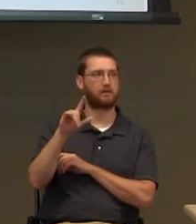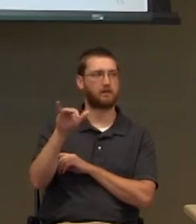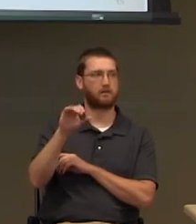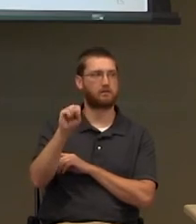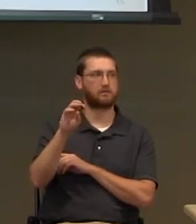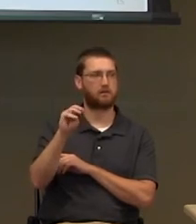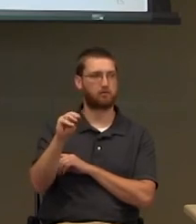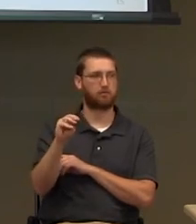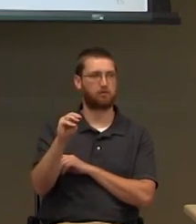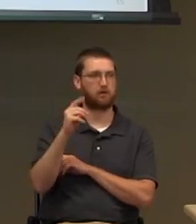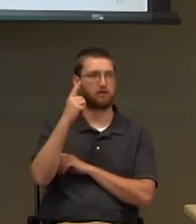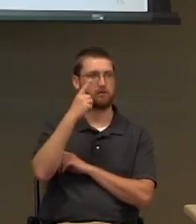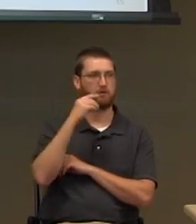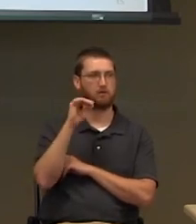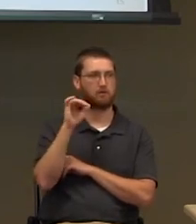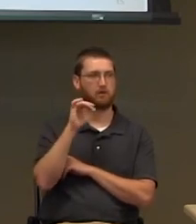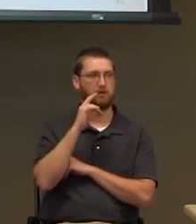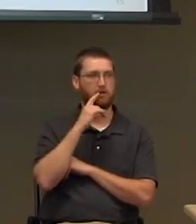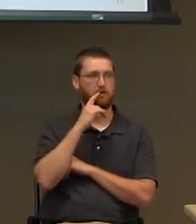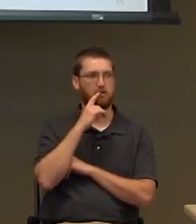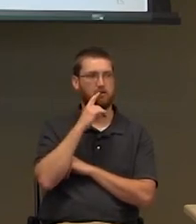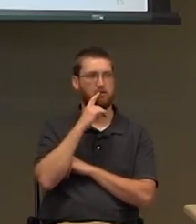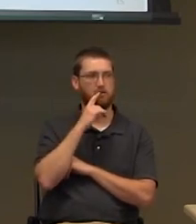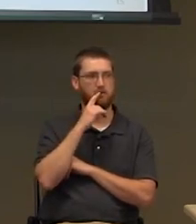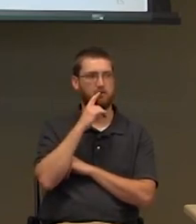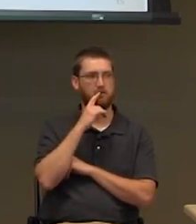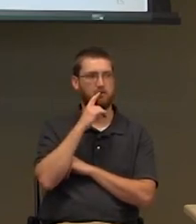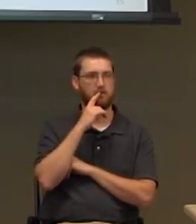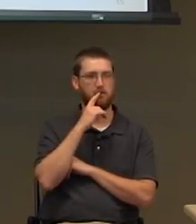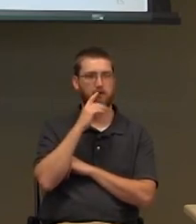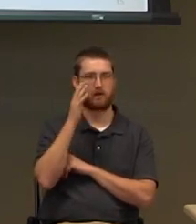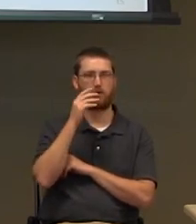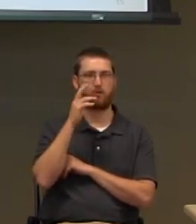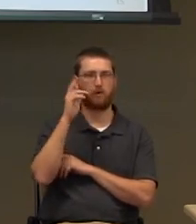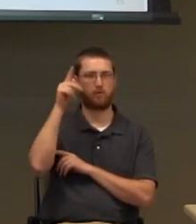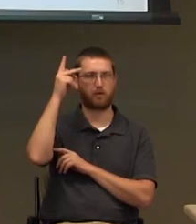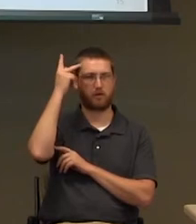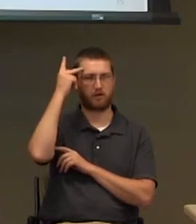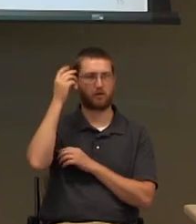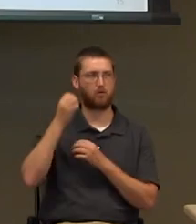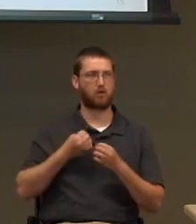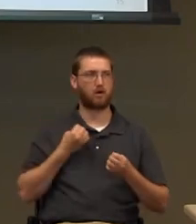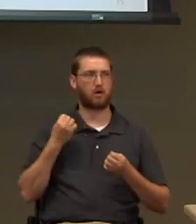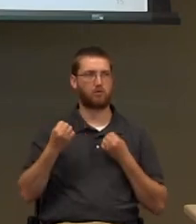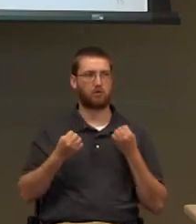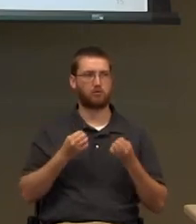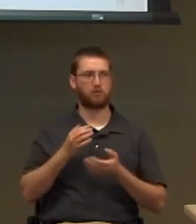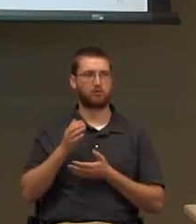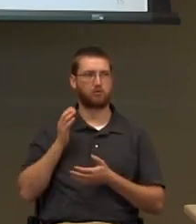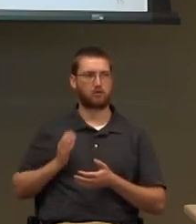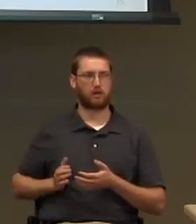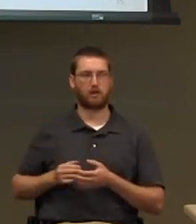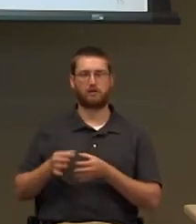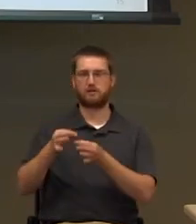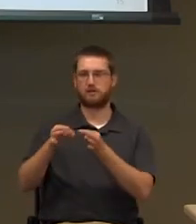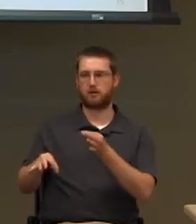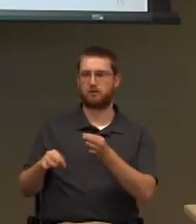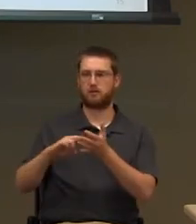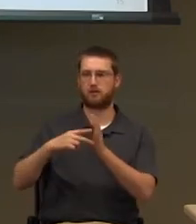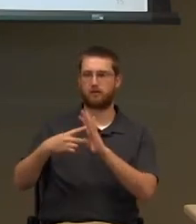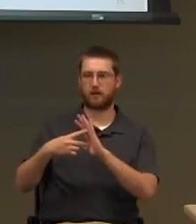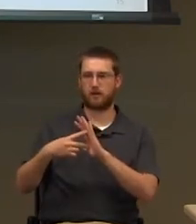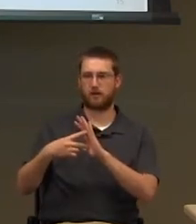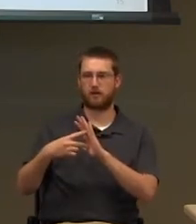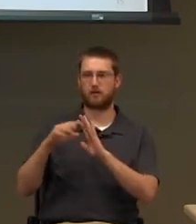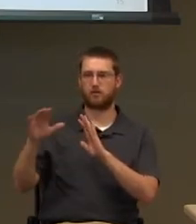strange, but I know you're going to try to make it a political and emotional issue, but because you know where I'm coming from. So I'm just asking very simple. Can you define